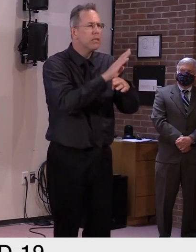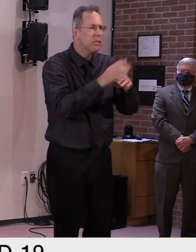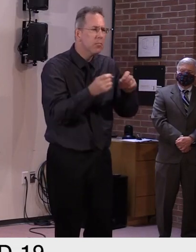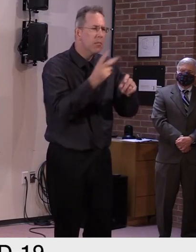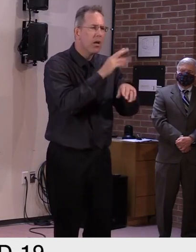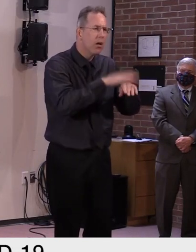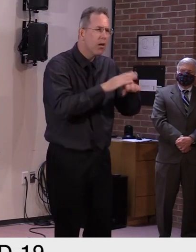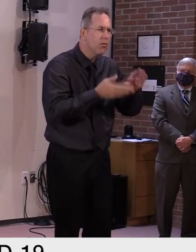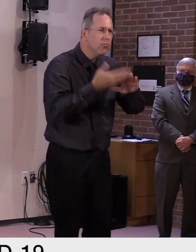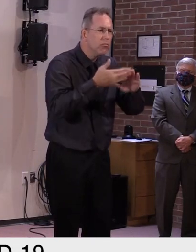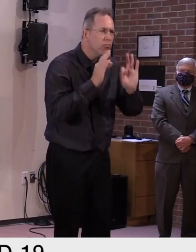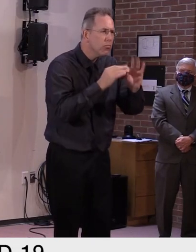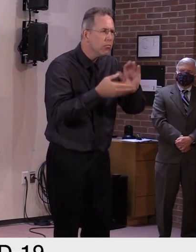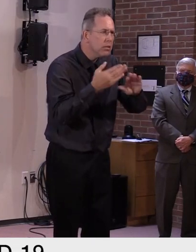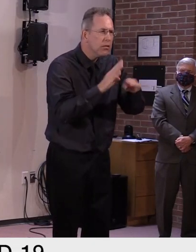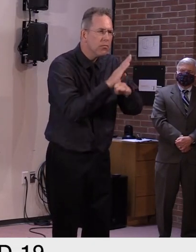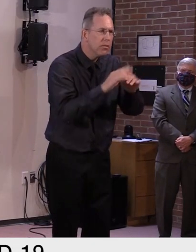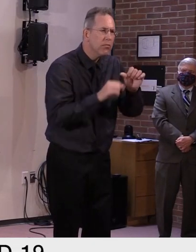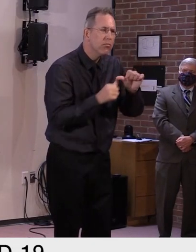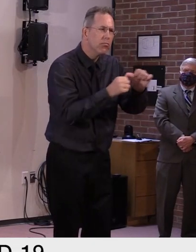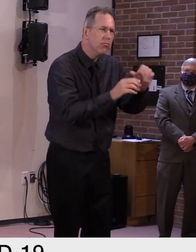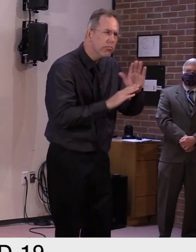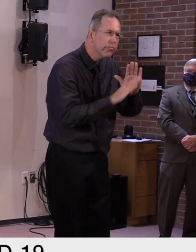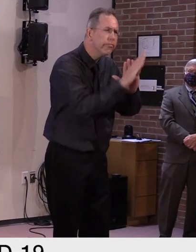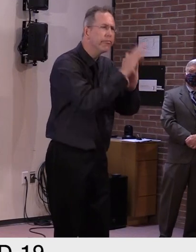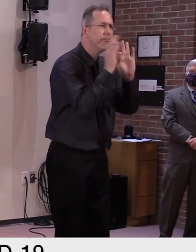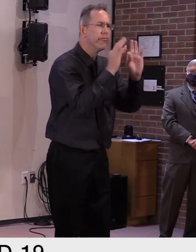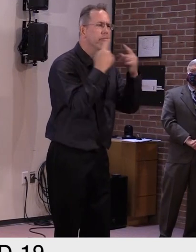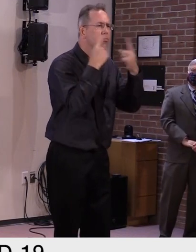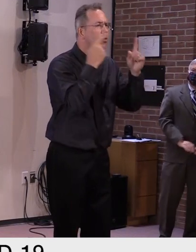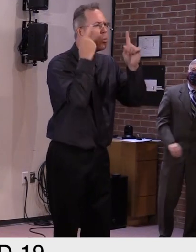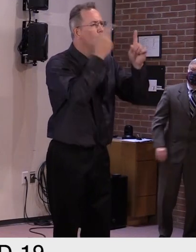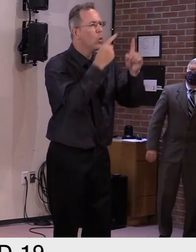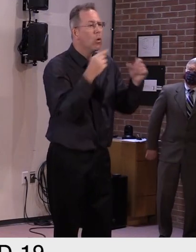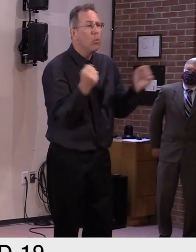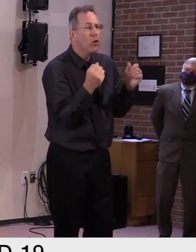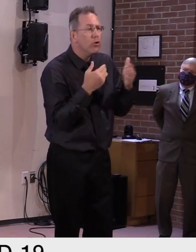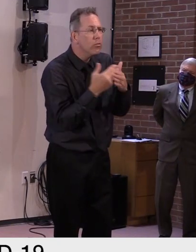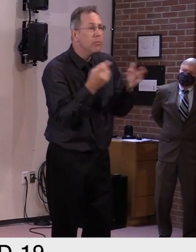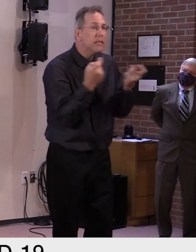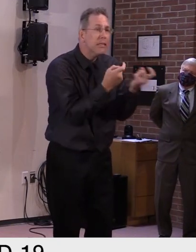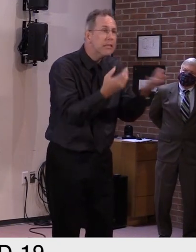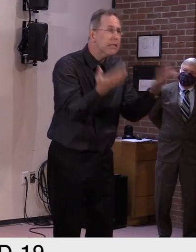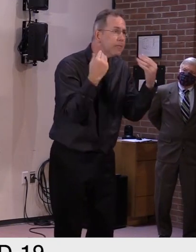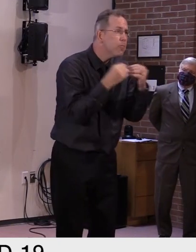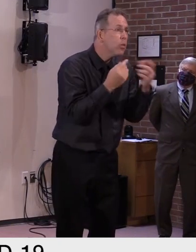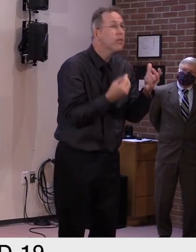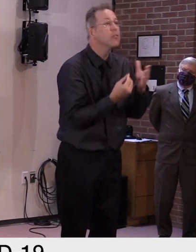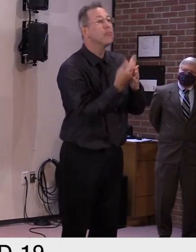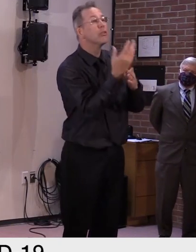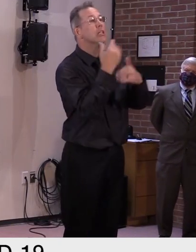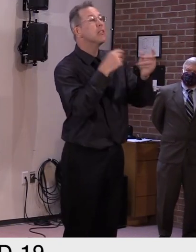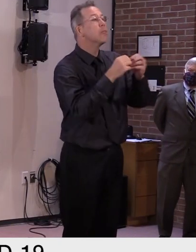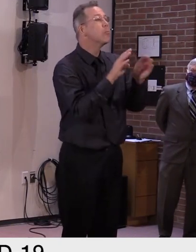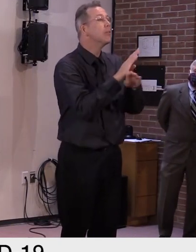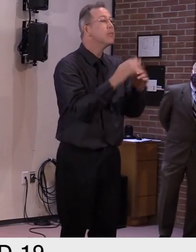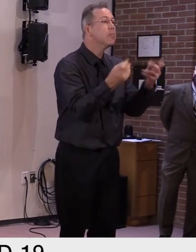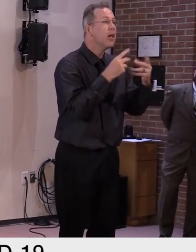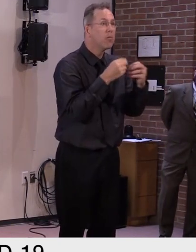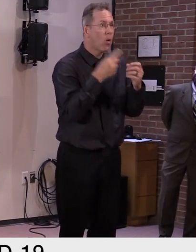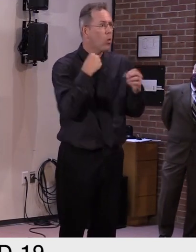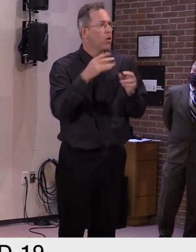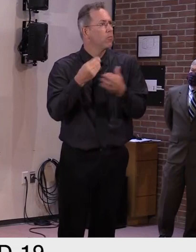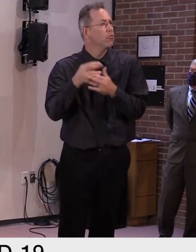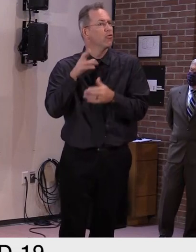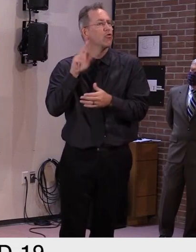in the winter or spring. And then we'll start backfilling the unemployment fund. So I don't see that we're going to